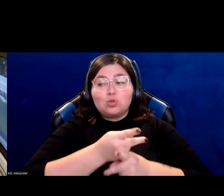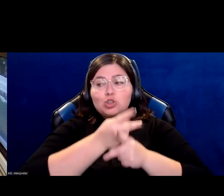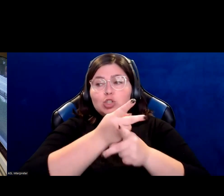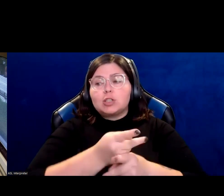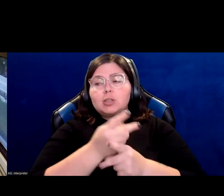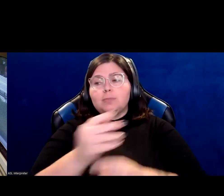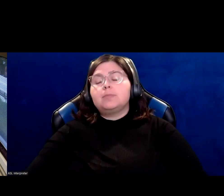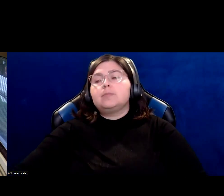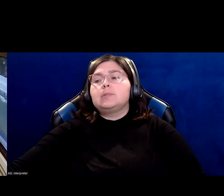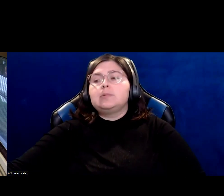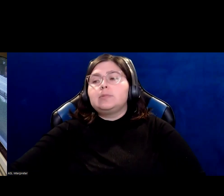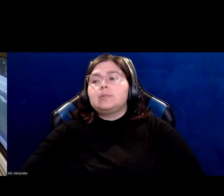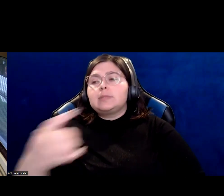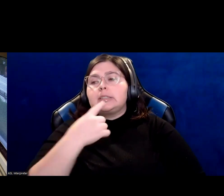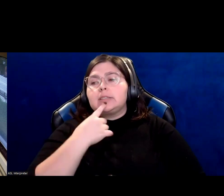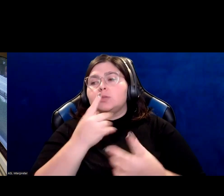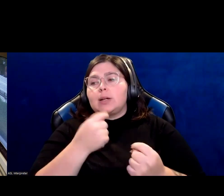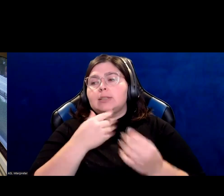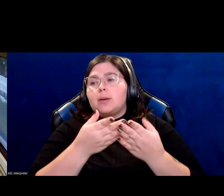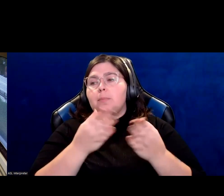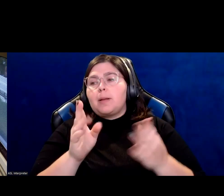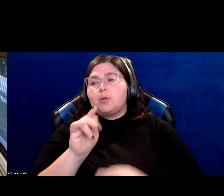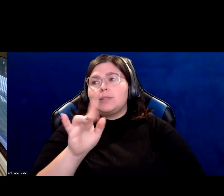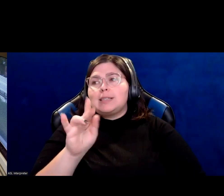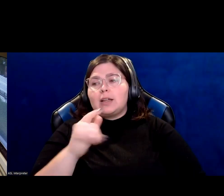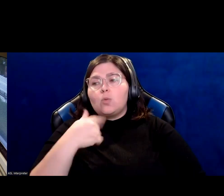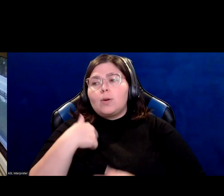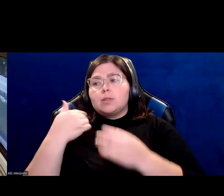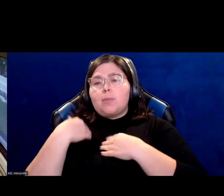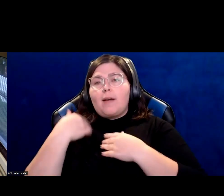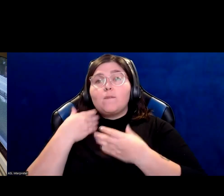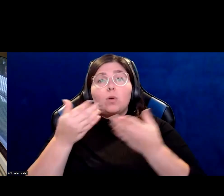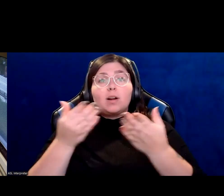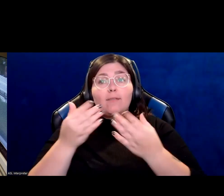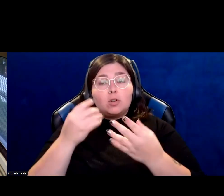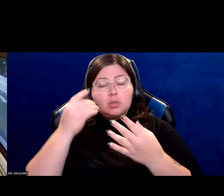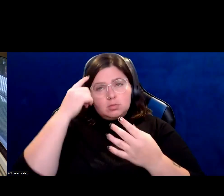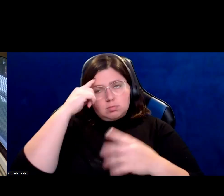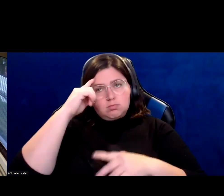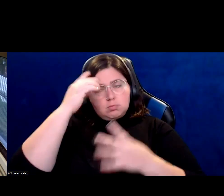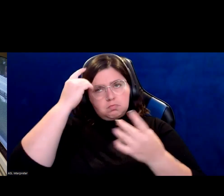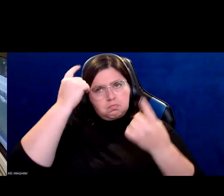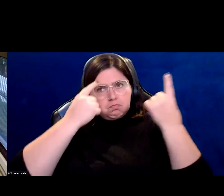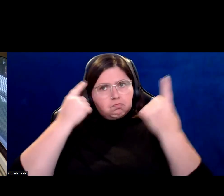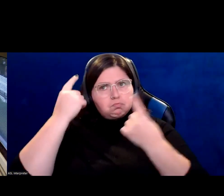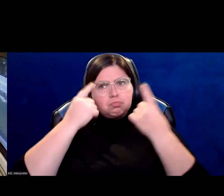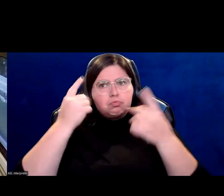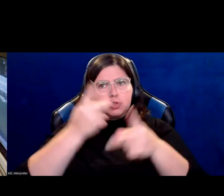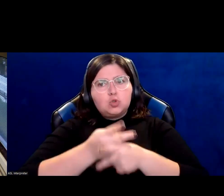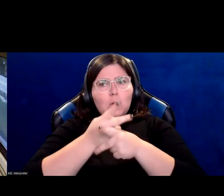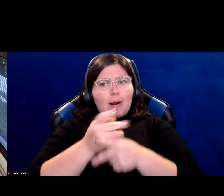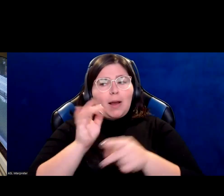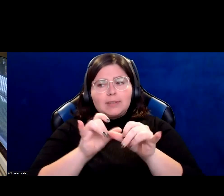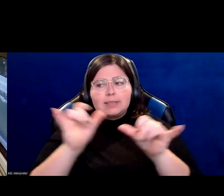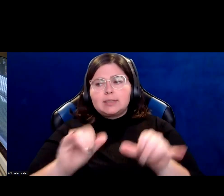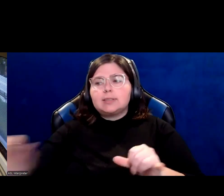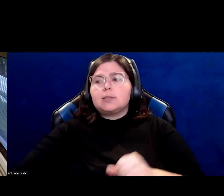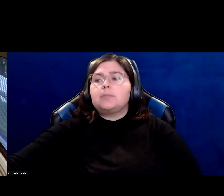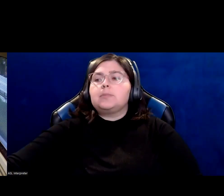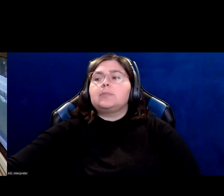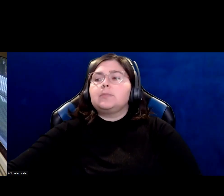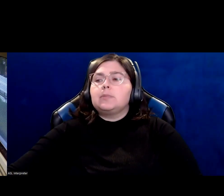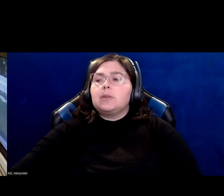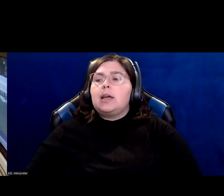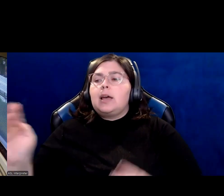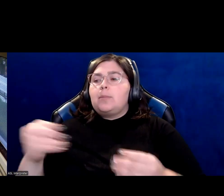Stewardship states that as a public utility, we're responsible for serving as mindful stewards of our water system and continuing to provide essential and